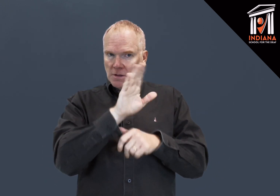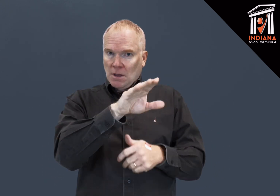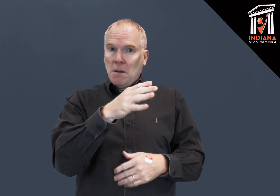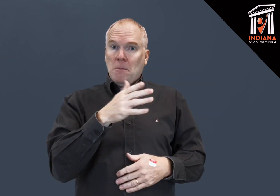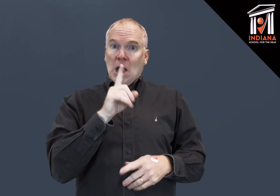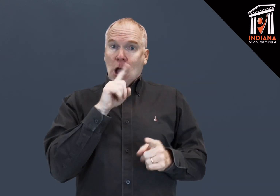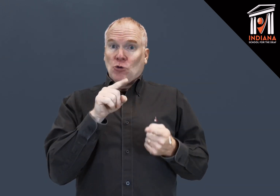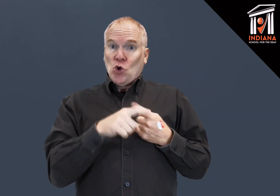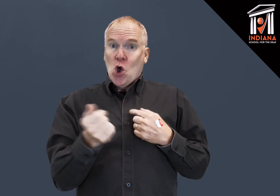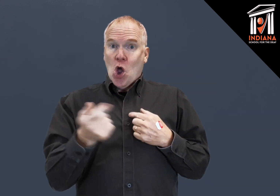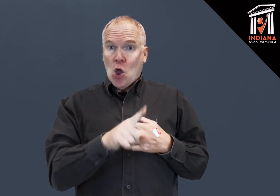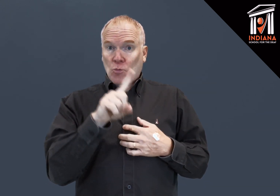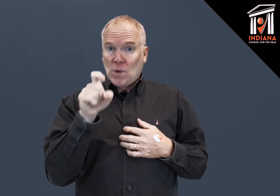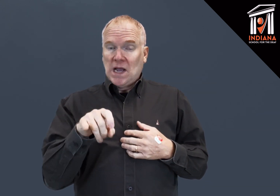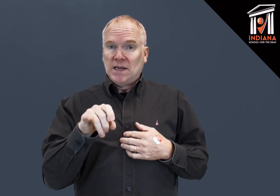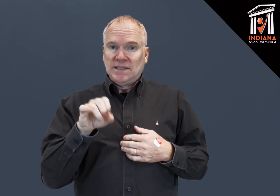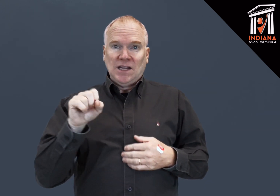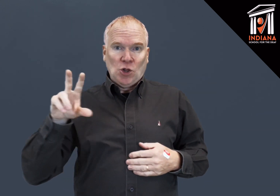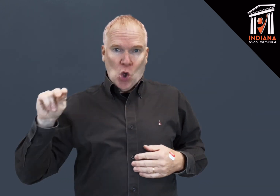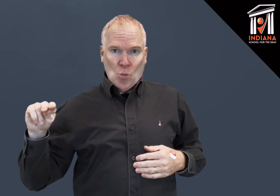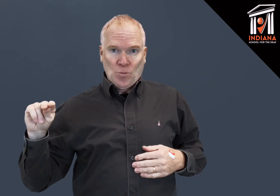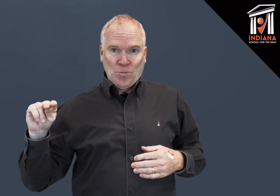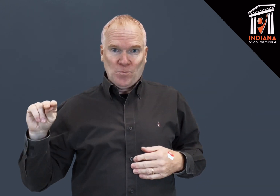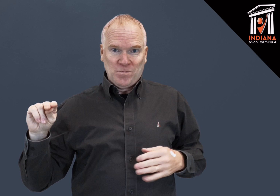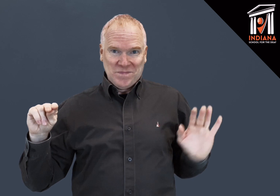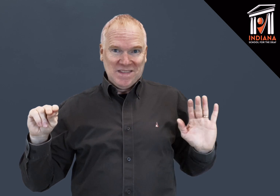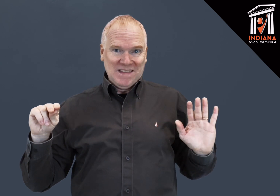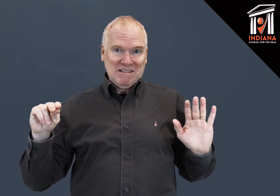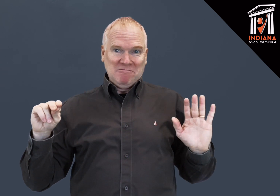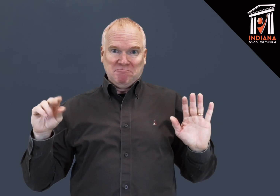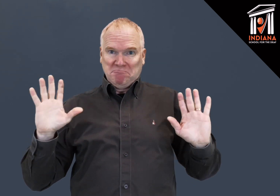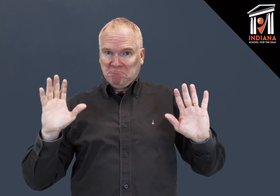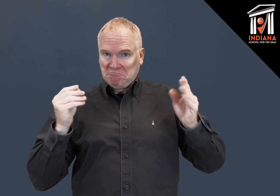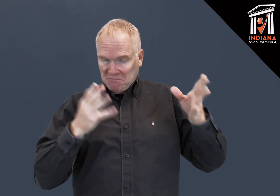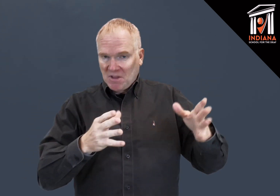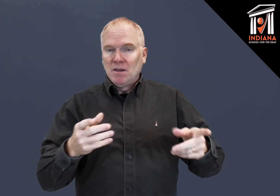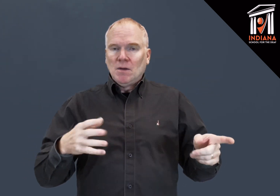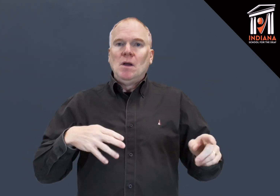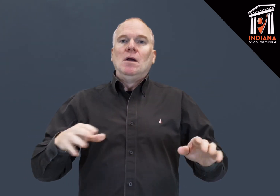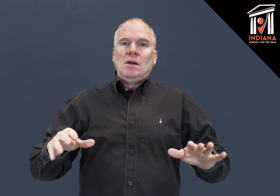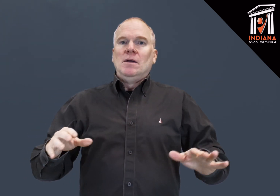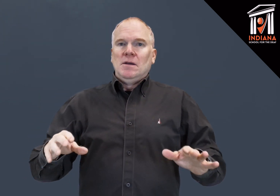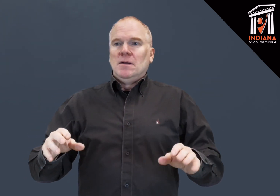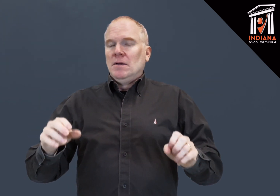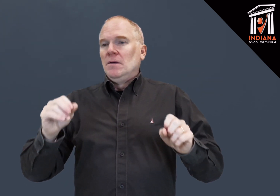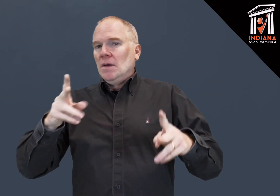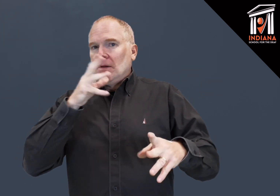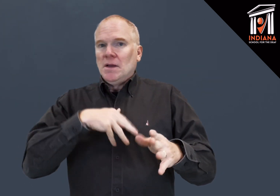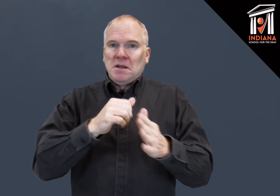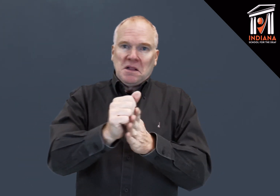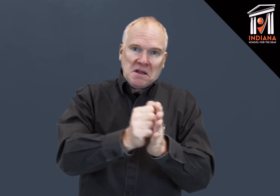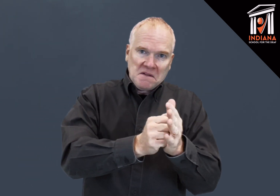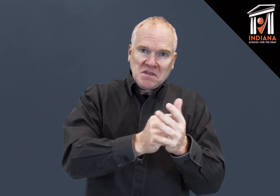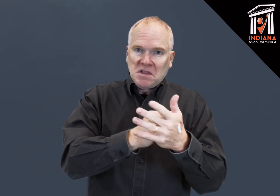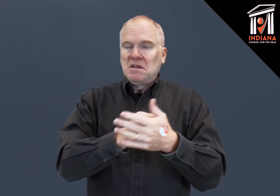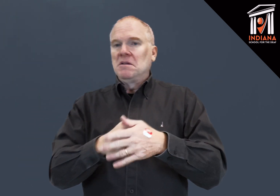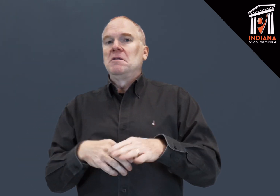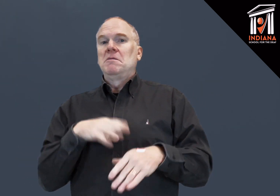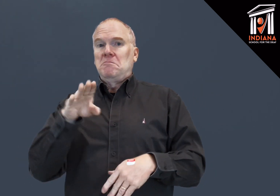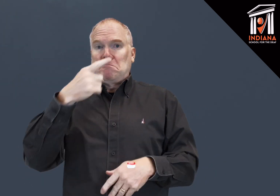the last 4 questions. So I texted and to communicate with them and said all